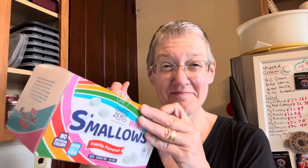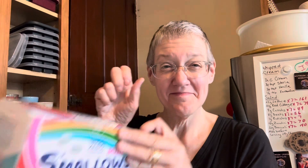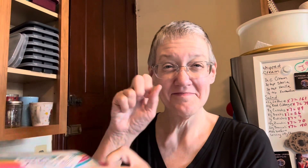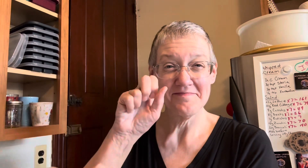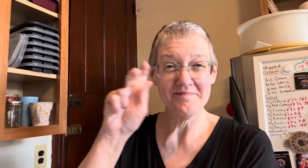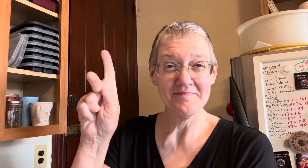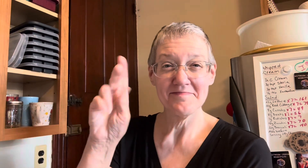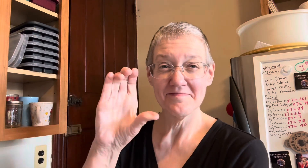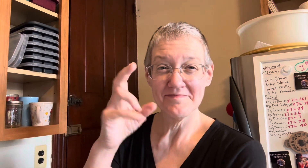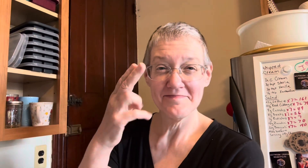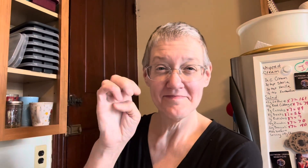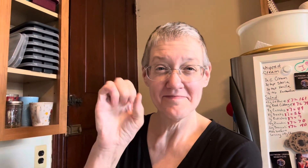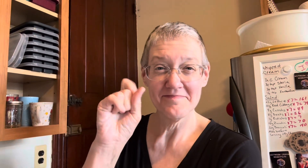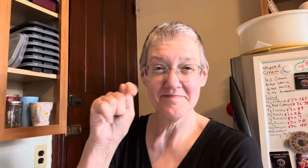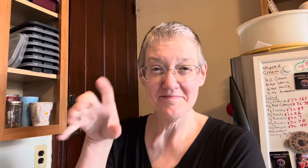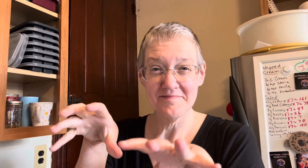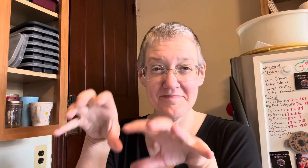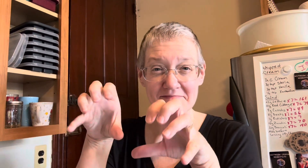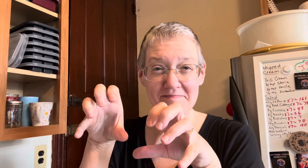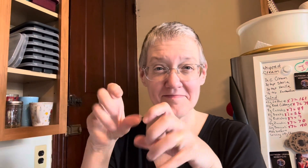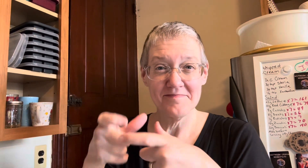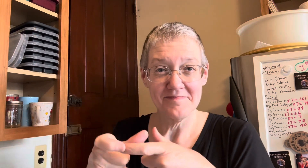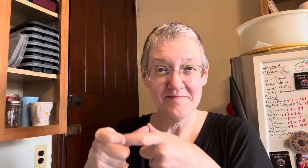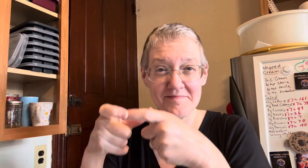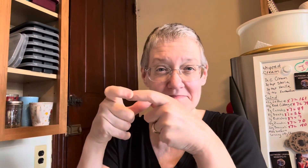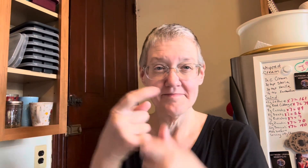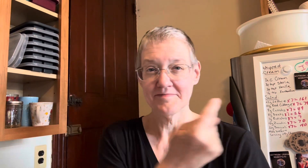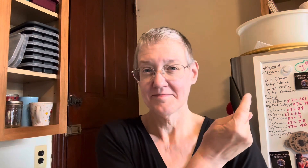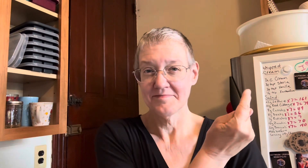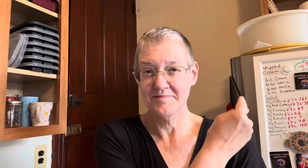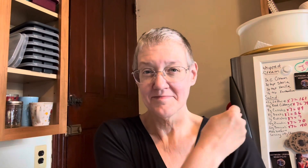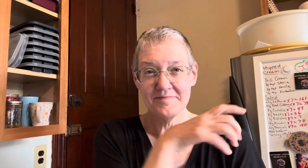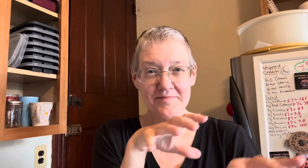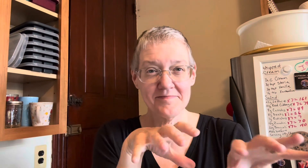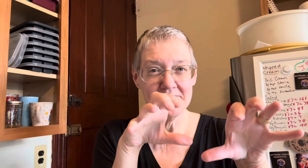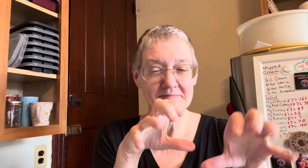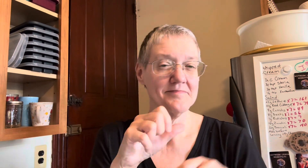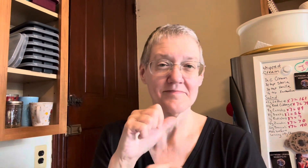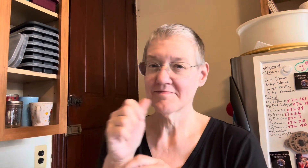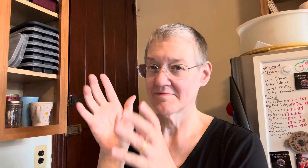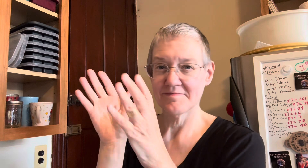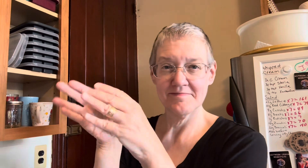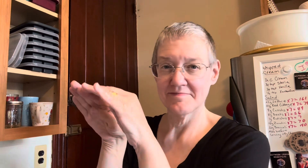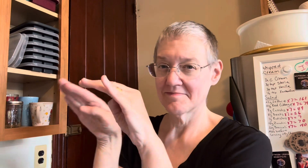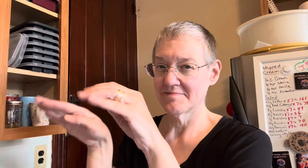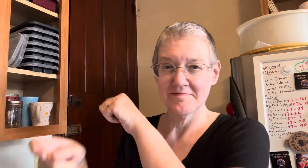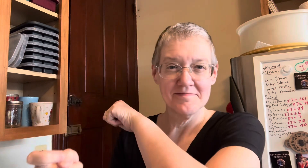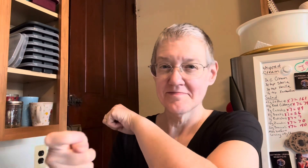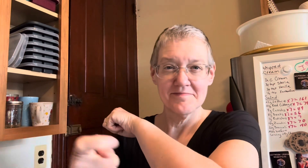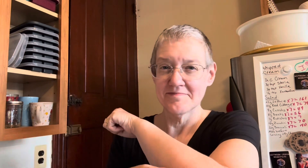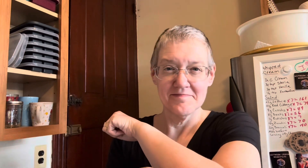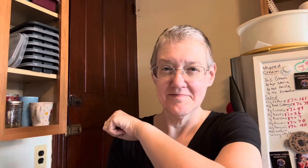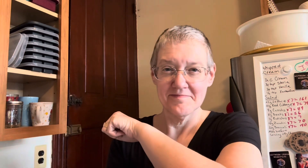I'm going to put this back in the chest freezer, and I'll put the containers in the kitchen freezer. We don't leave these on the shelf to tempt